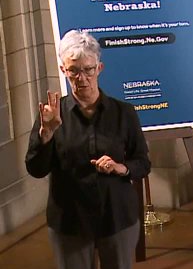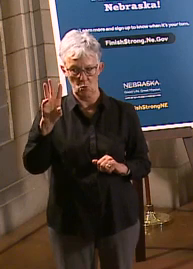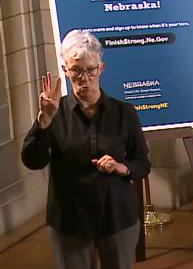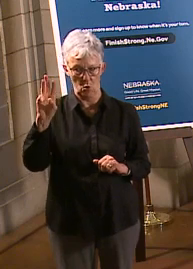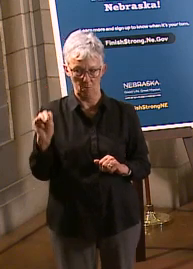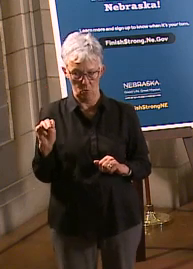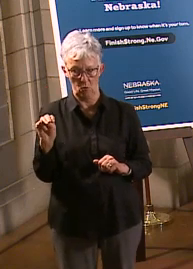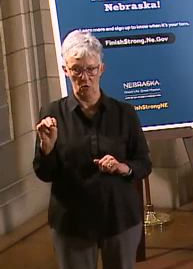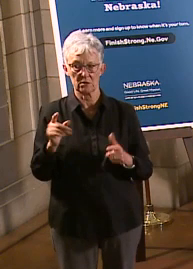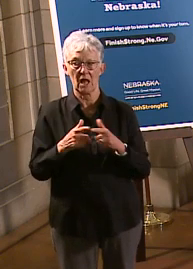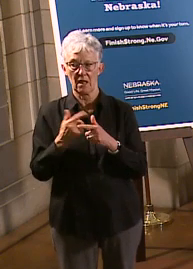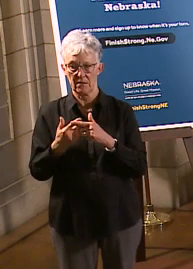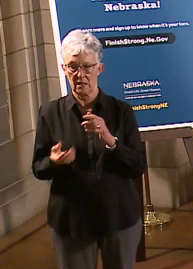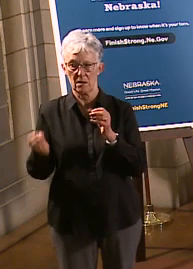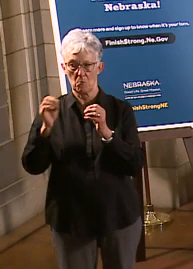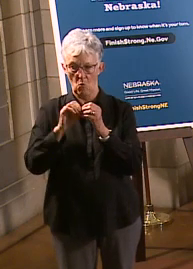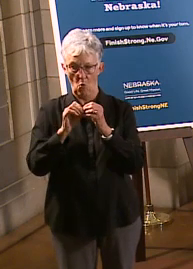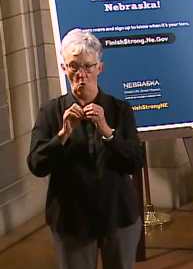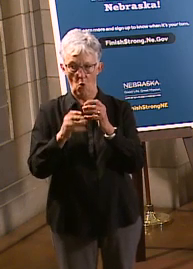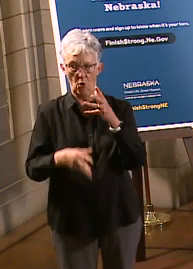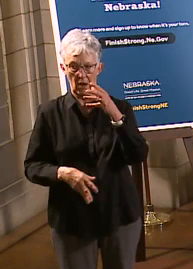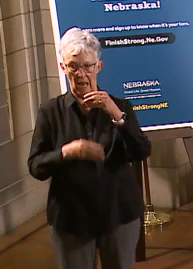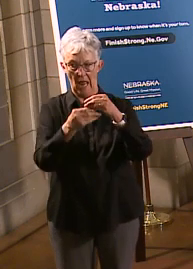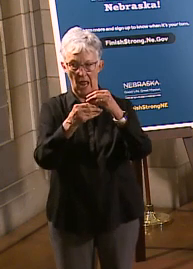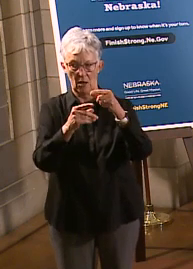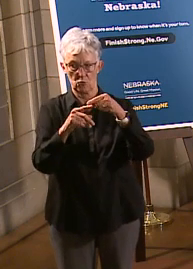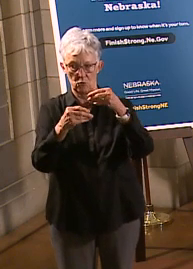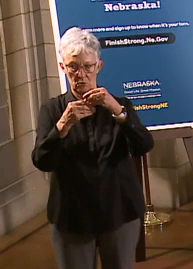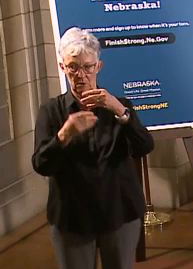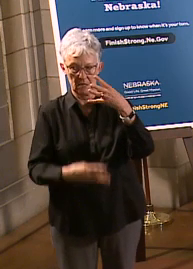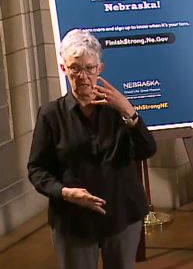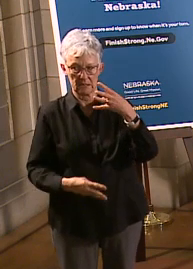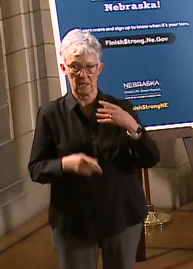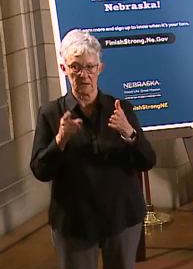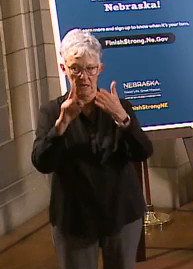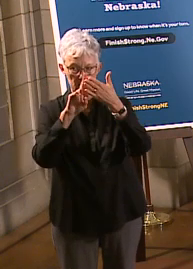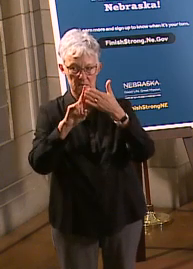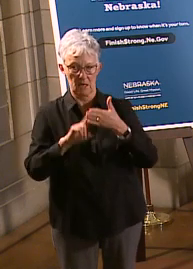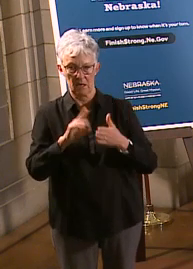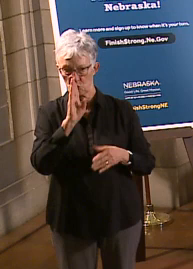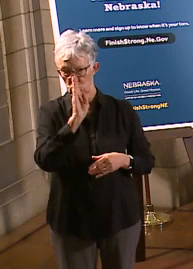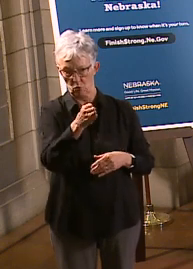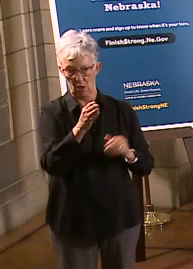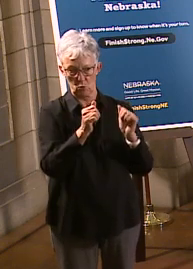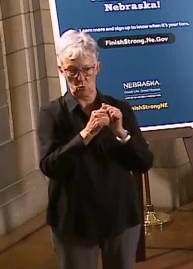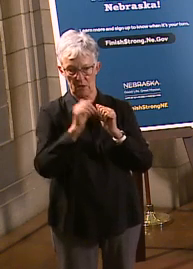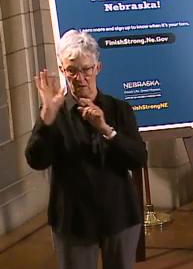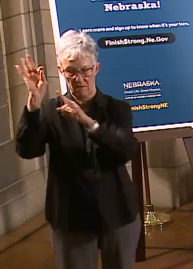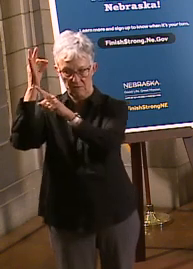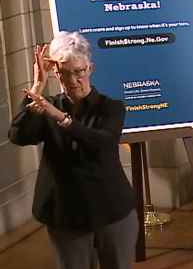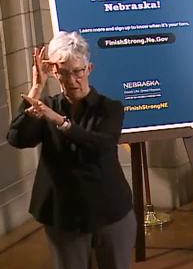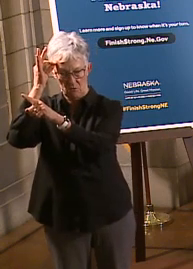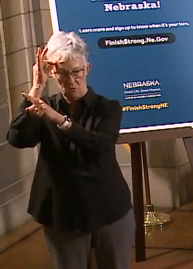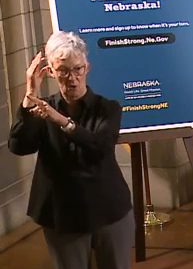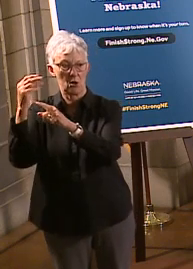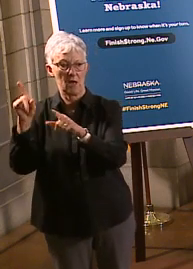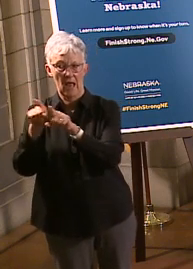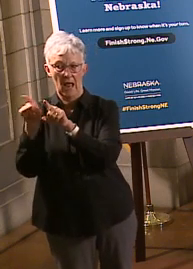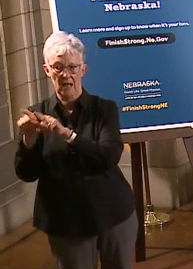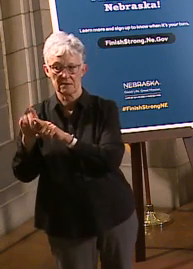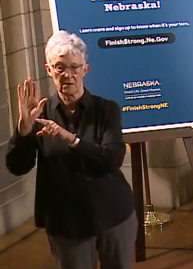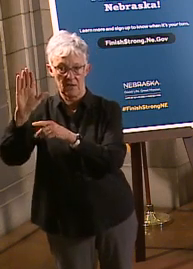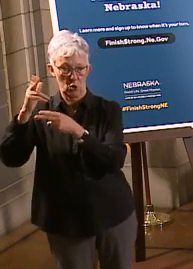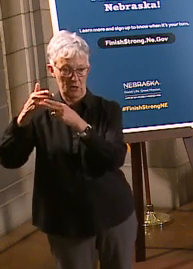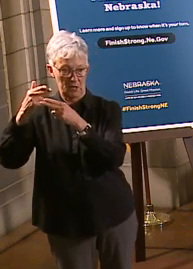have additional ones sign up, and they do sign up, like the governor said, directly with the feds. So as we get those, we will be adding